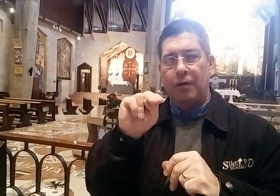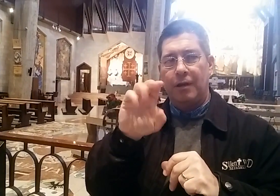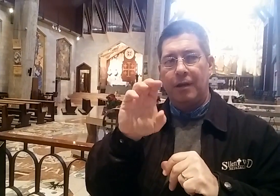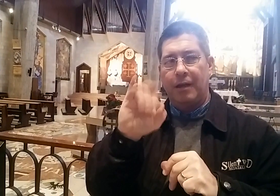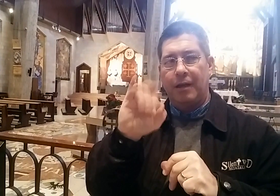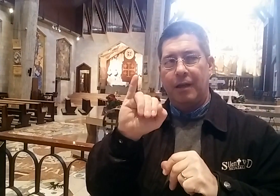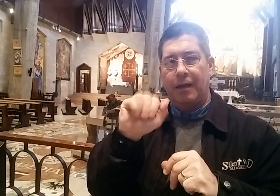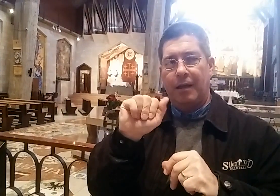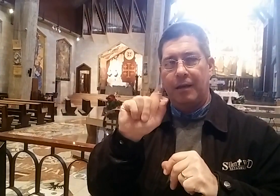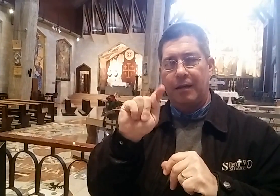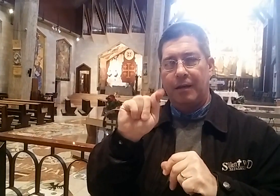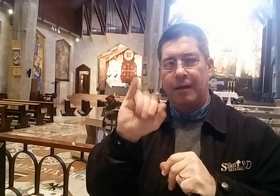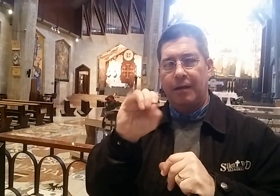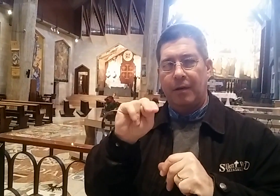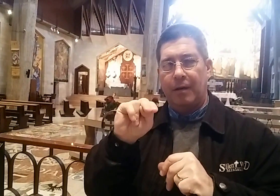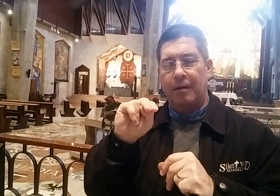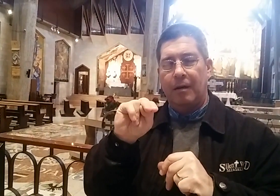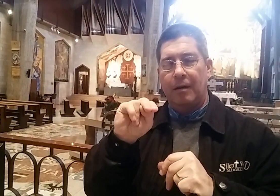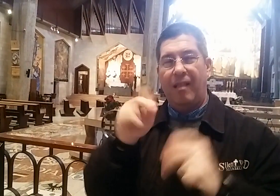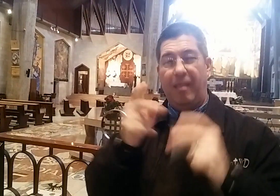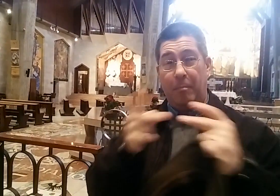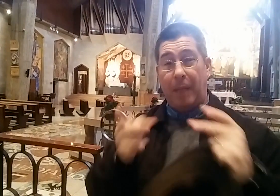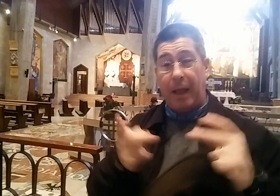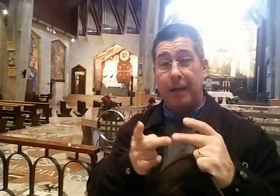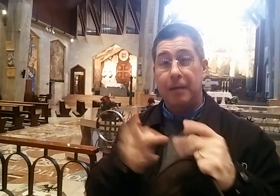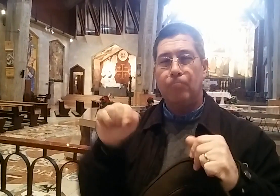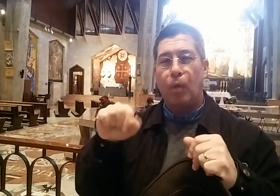So this is the Church of the Annunciation.